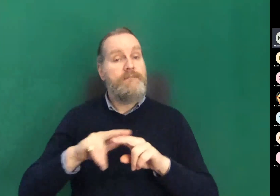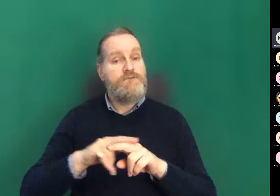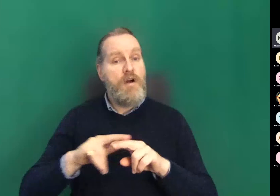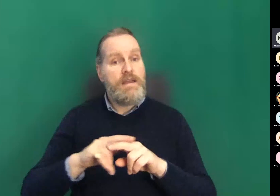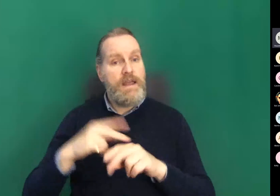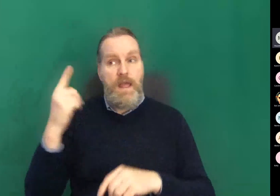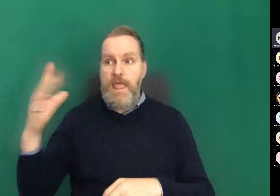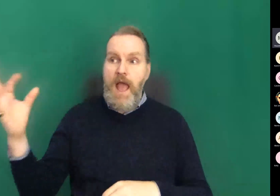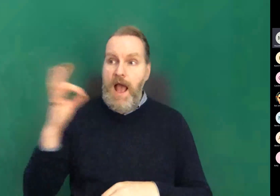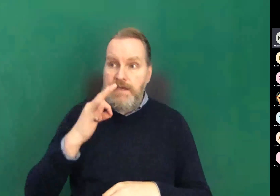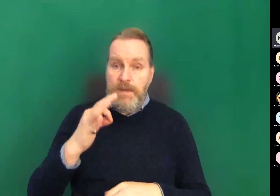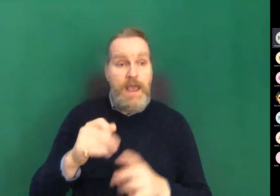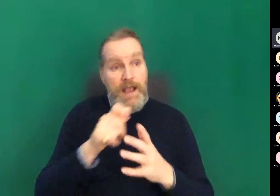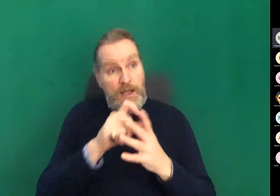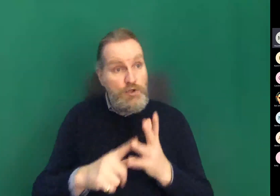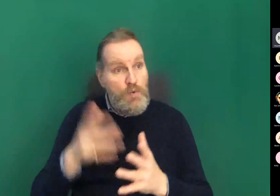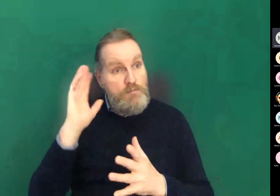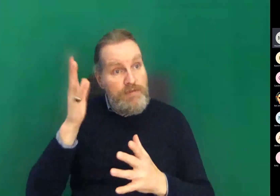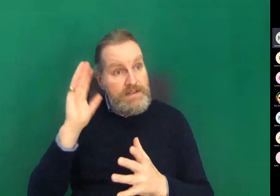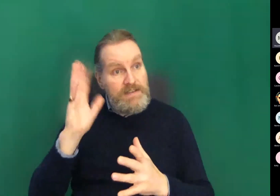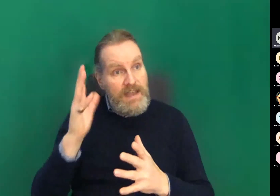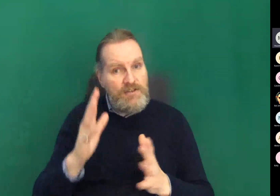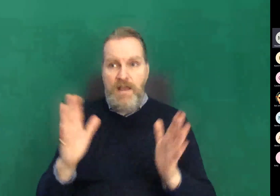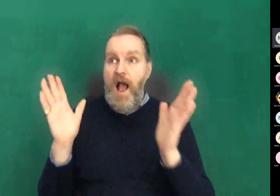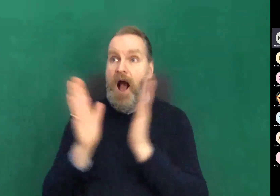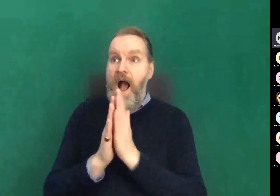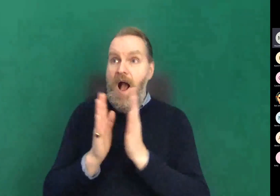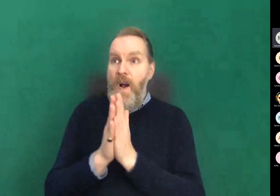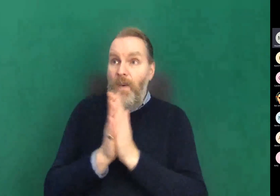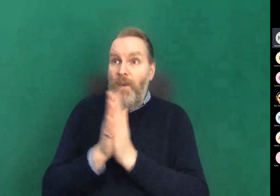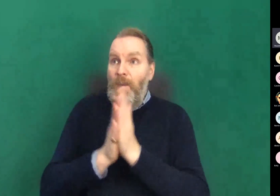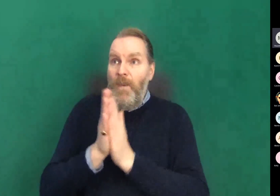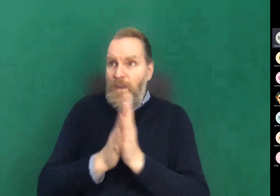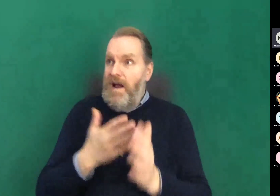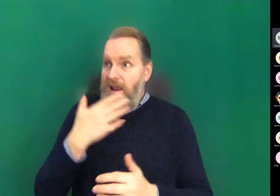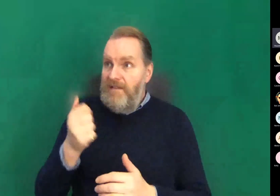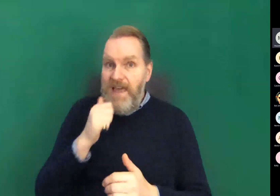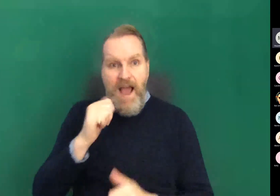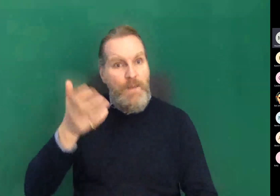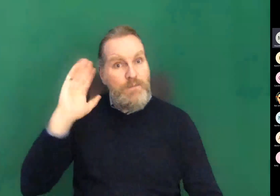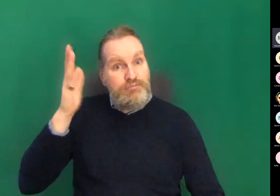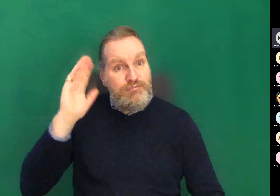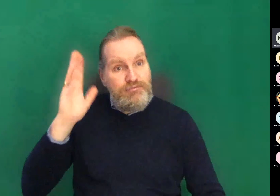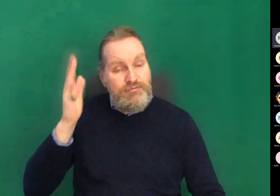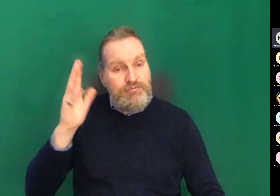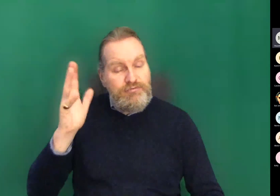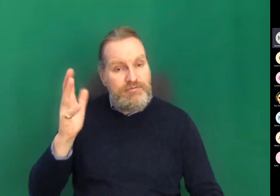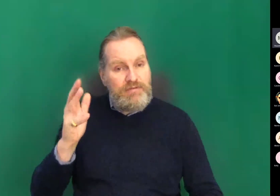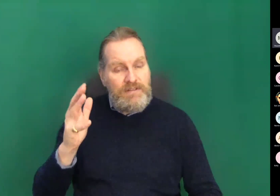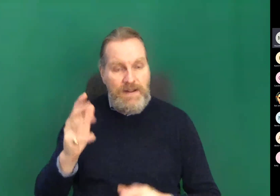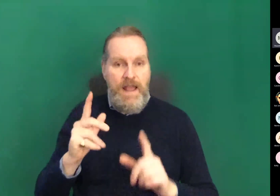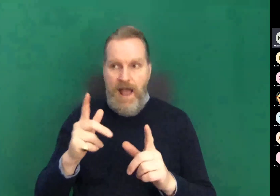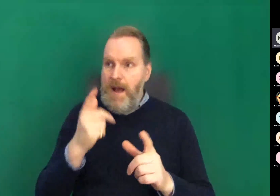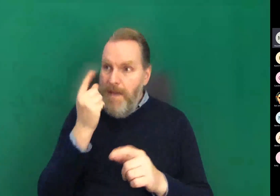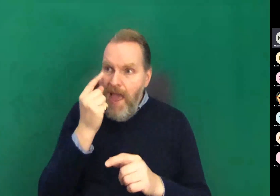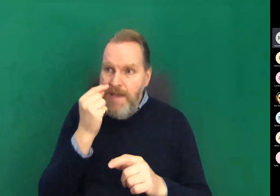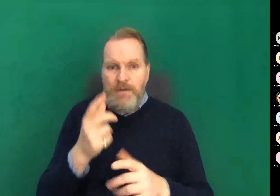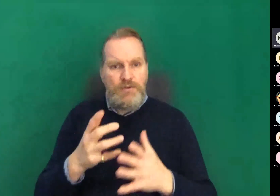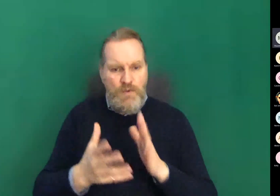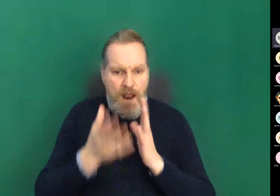wow, this will be a great opportunity to discuss something I am passionate about? and an ability to develop new